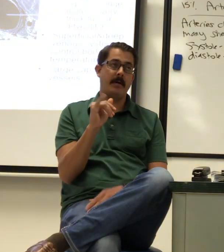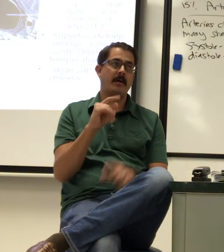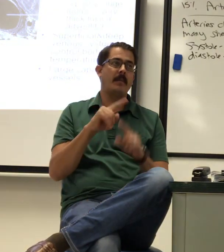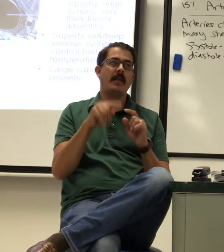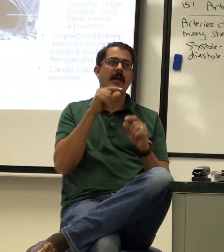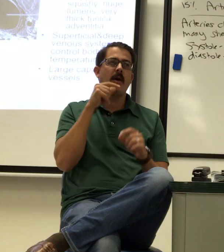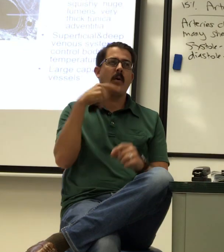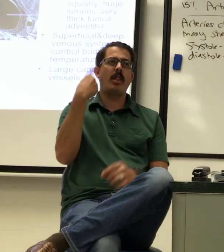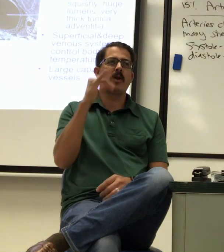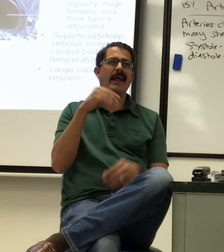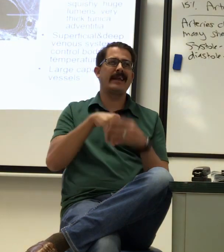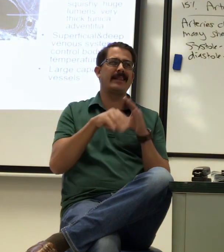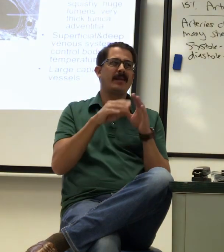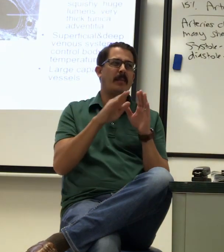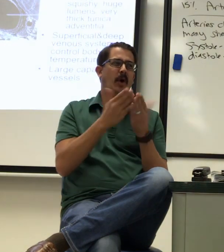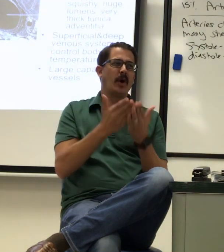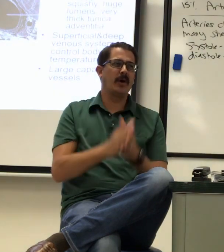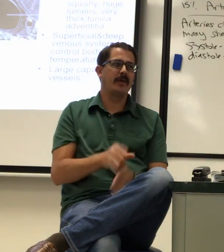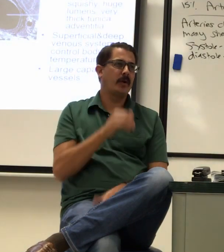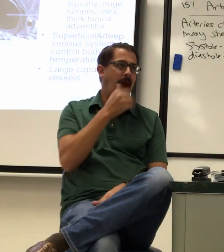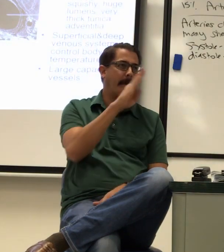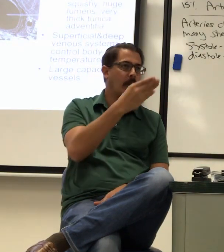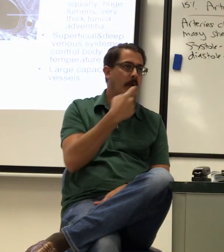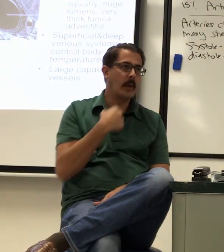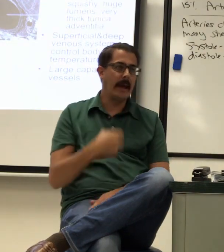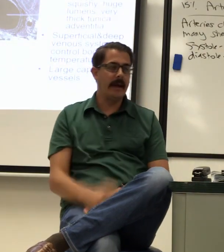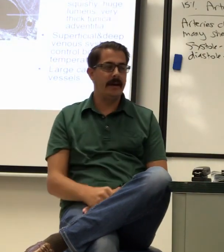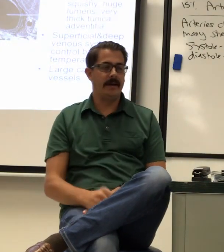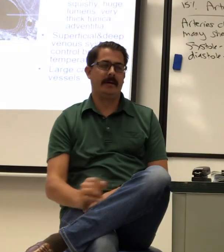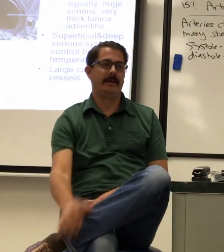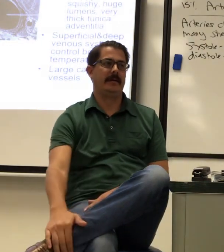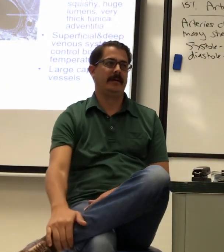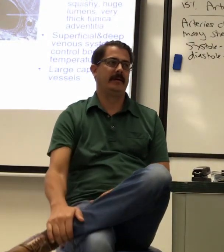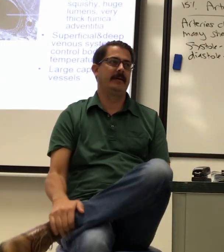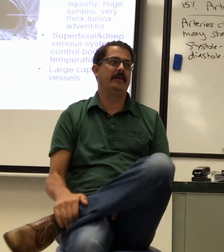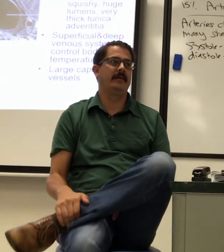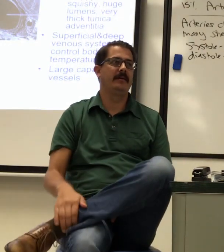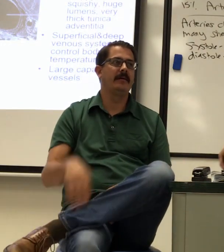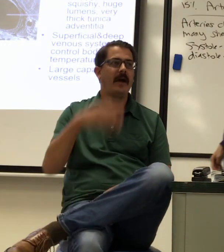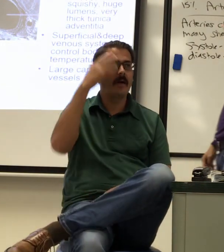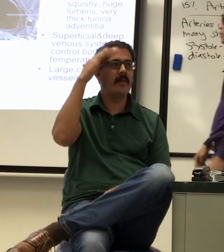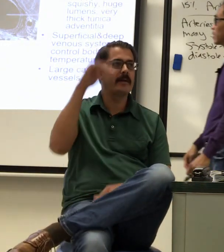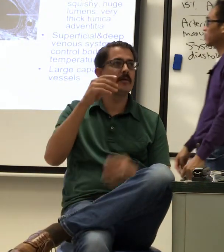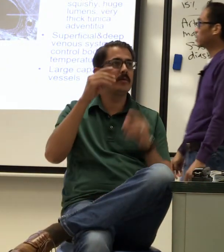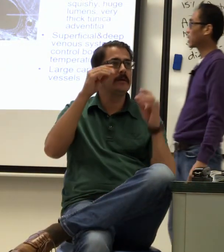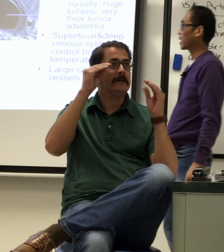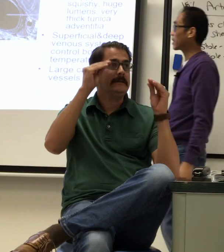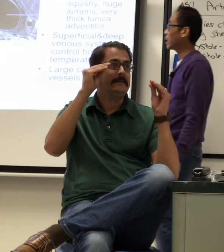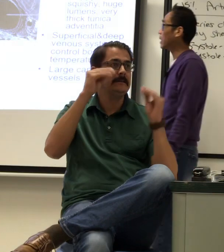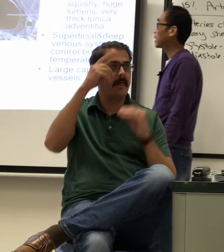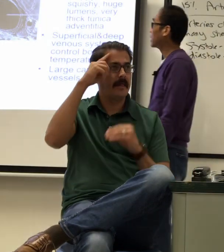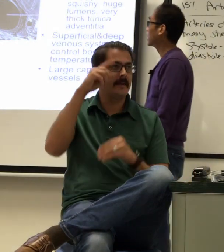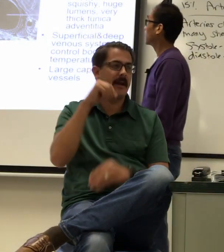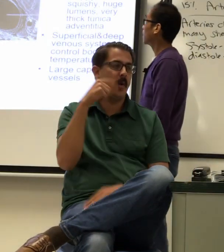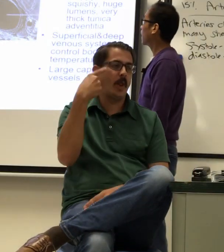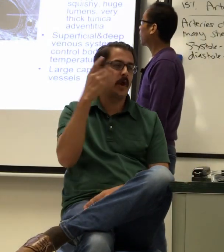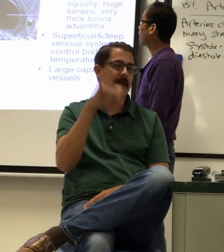just don't look like in the books. They're not blue and red, okay? I know that's what we train you to think about them, but they don't look like